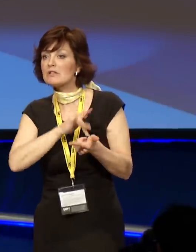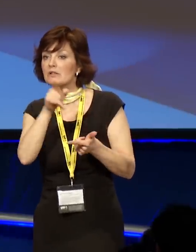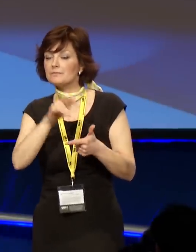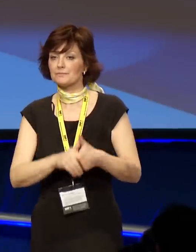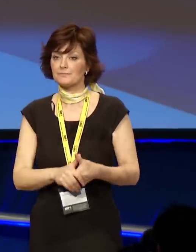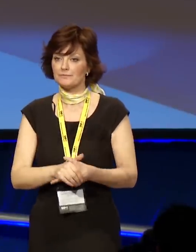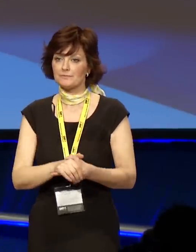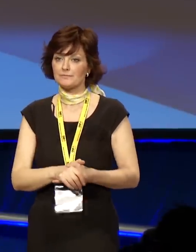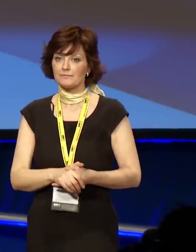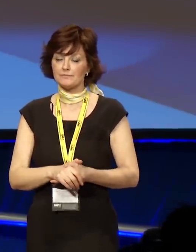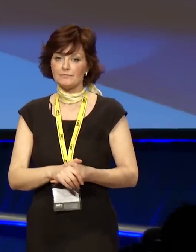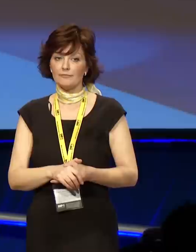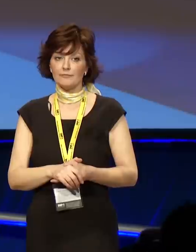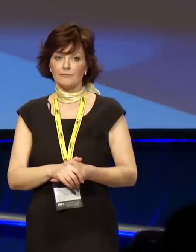here.